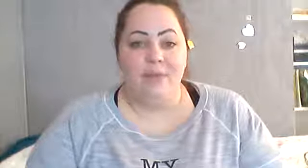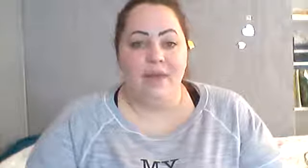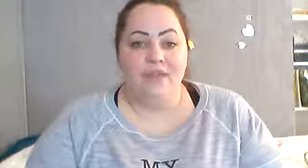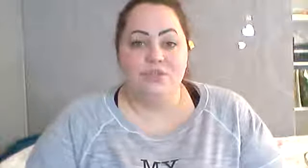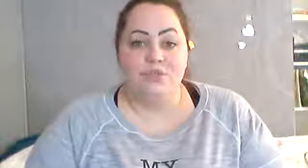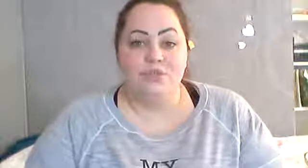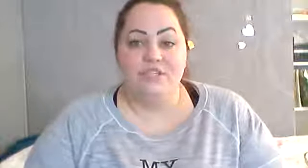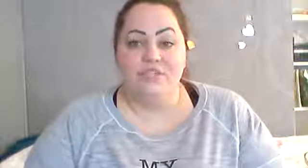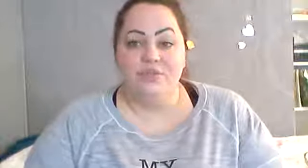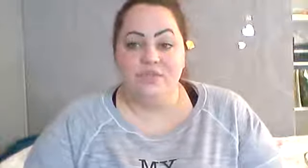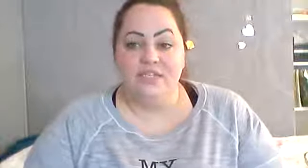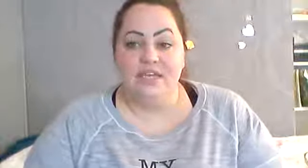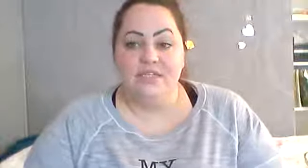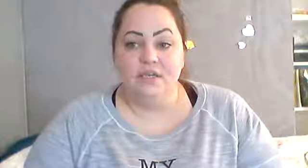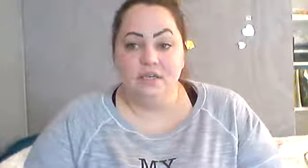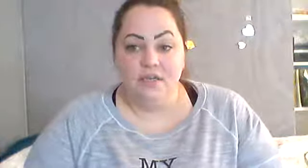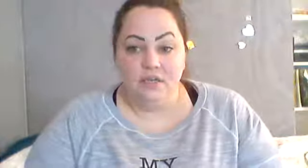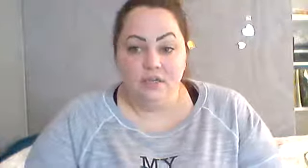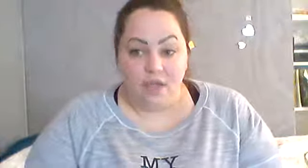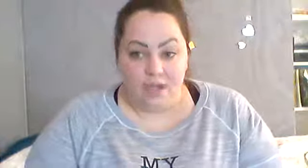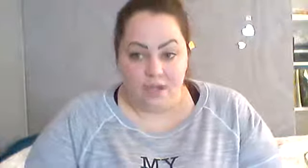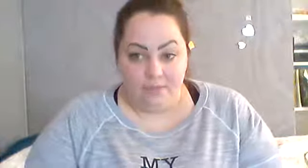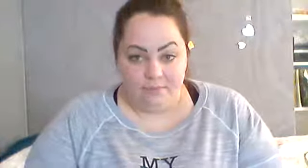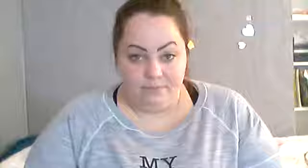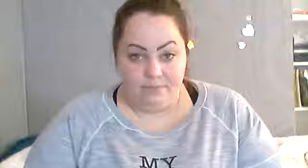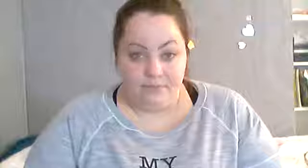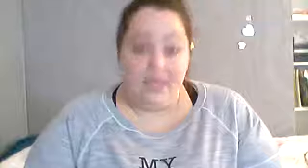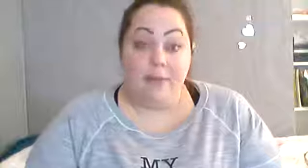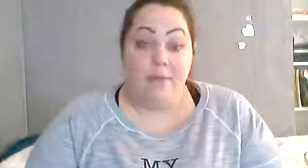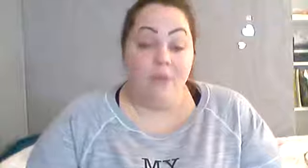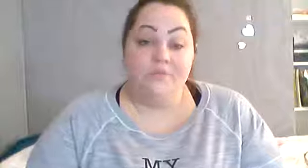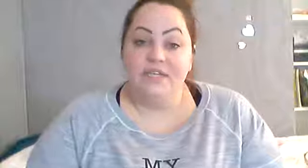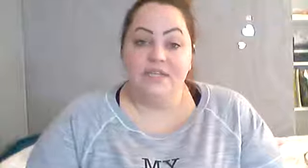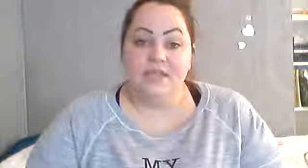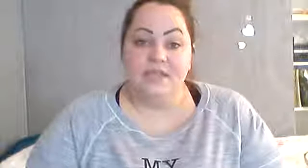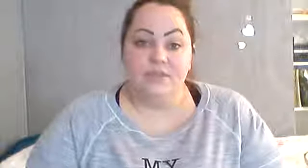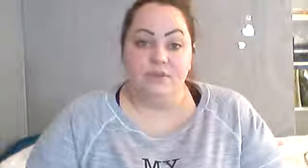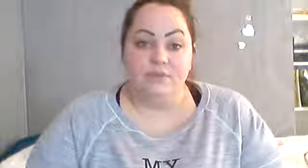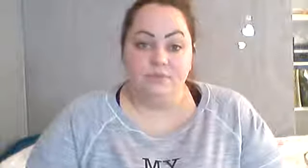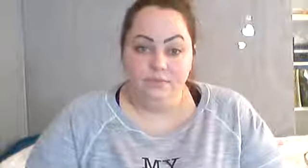school on Tuesdays or Thursdays. Um, yeah, my mom's pretty excited too.